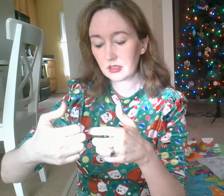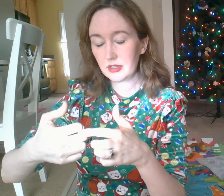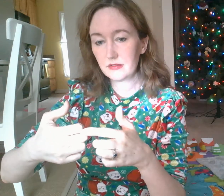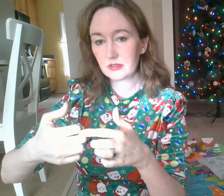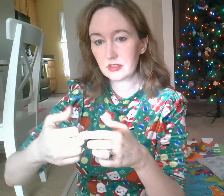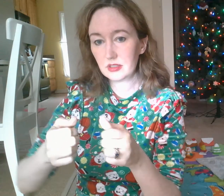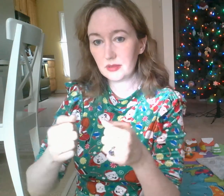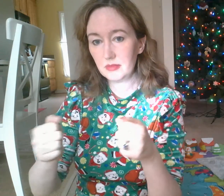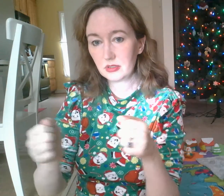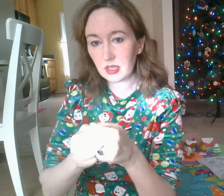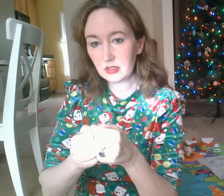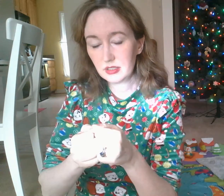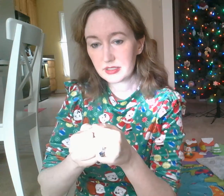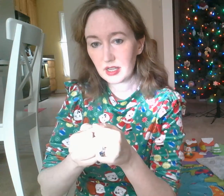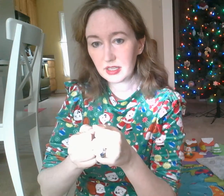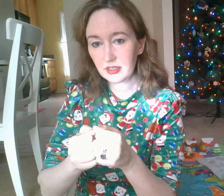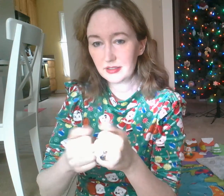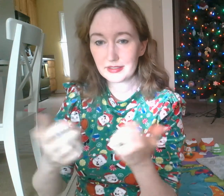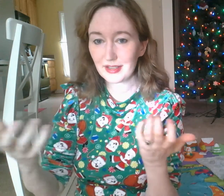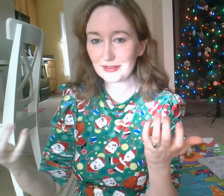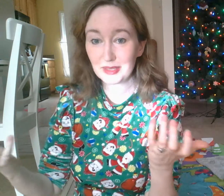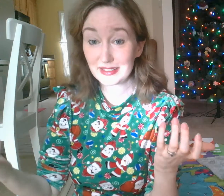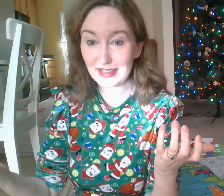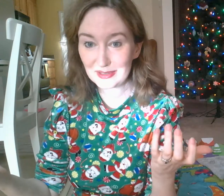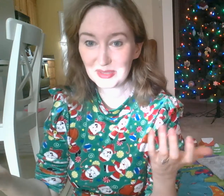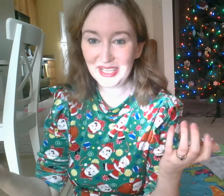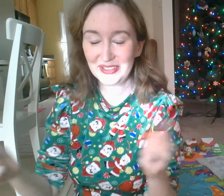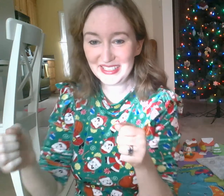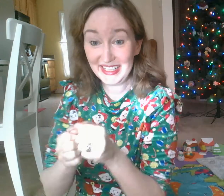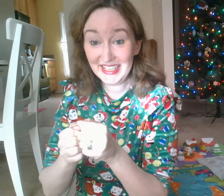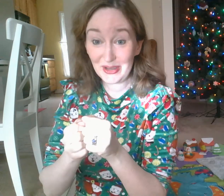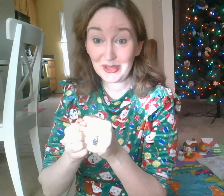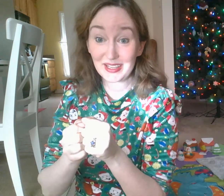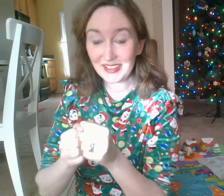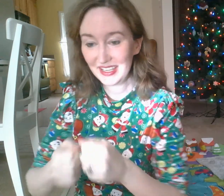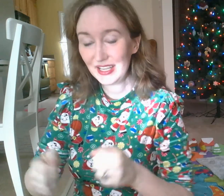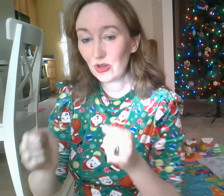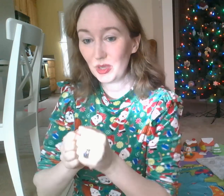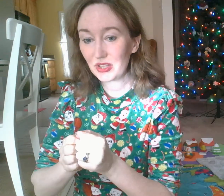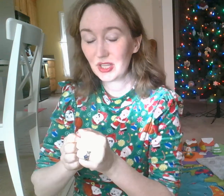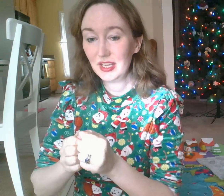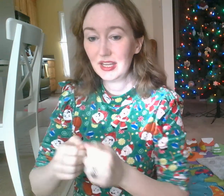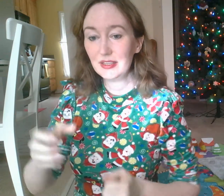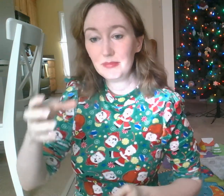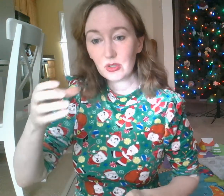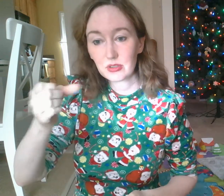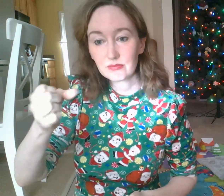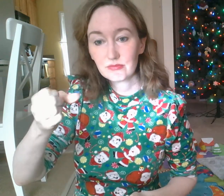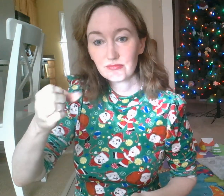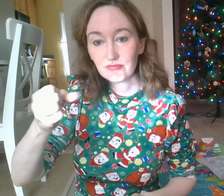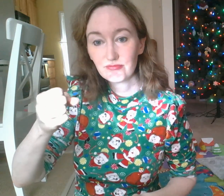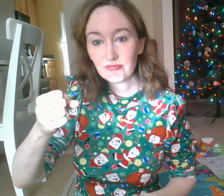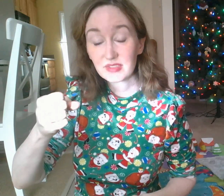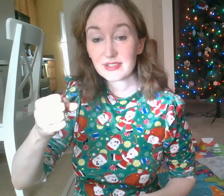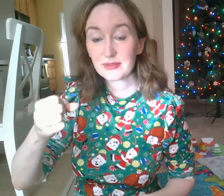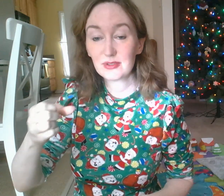kind of the middle knuckle is knocking. It doesn't have to make a sound, but go like that. With. And then milk. Usually